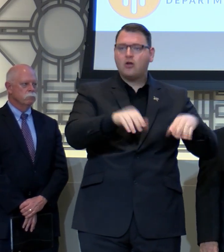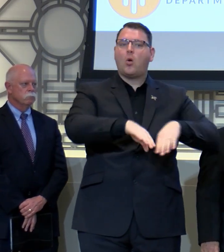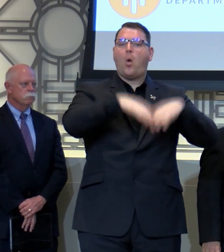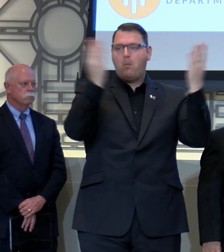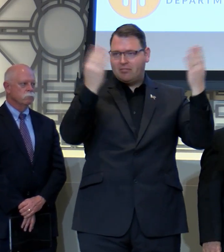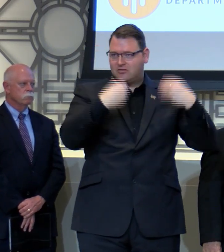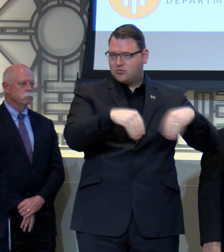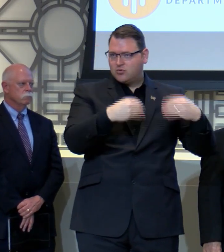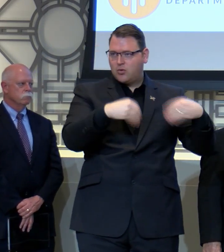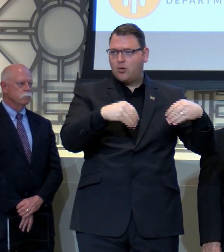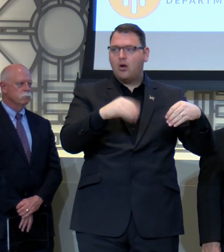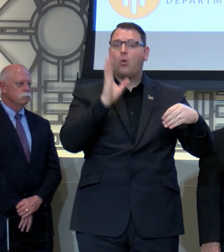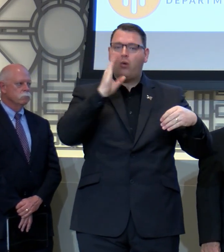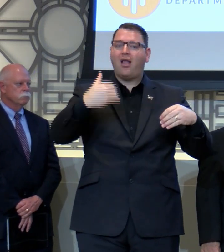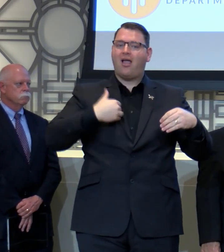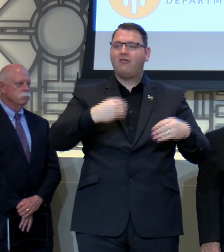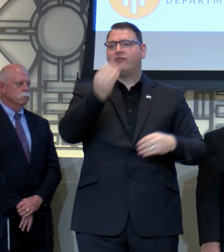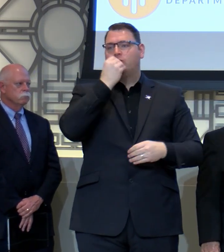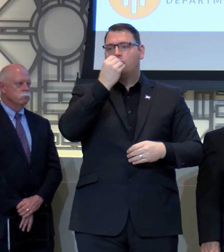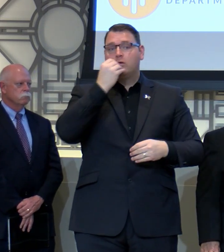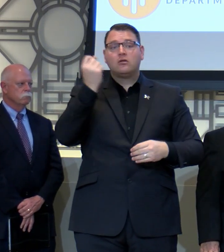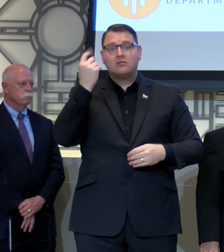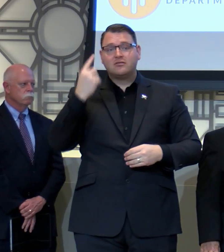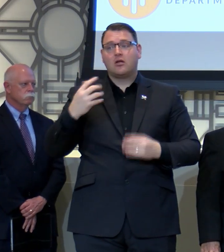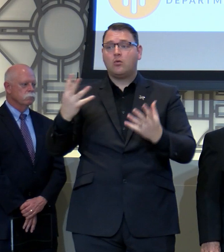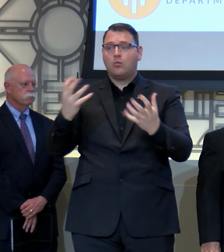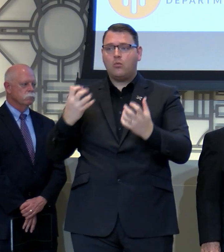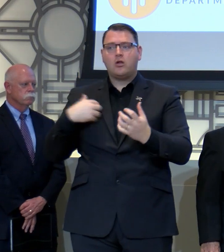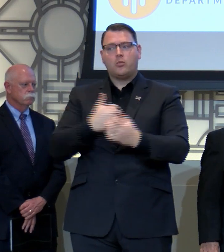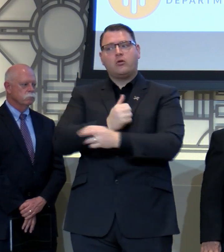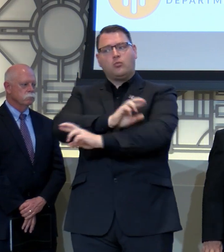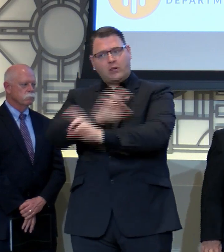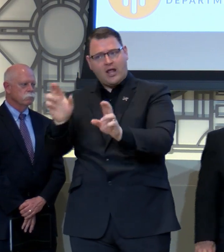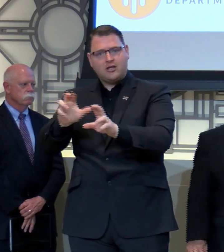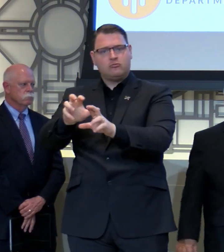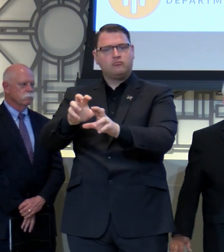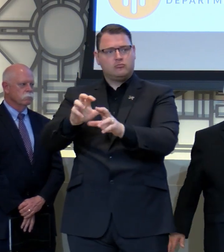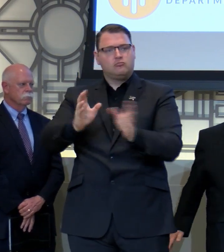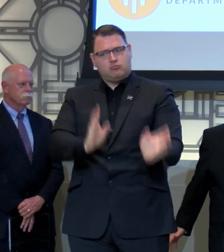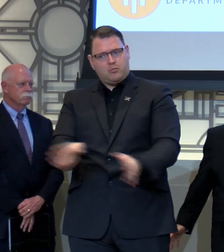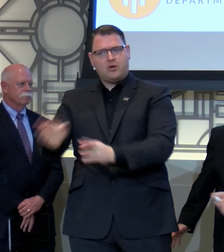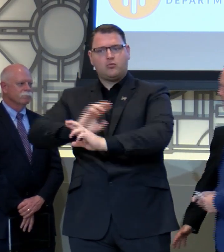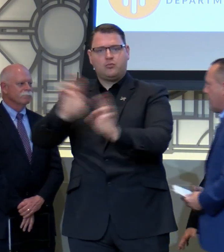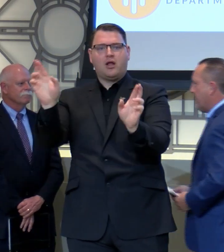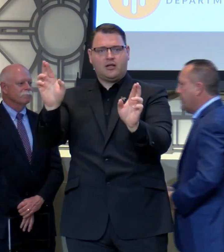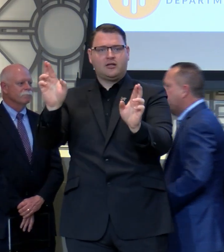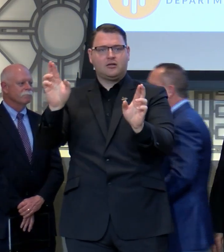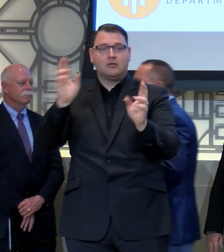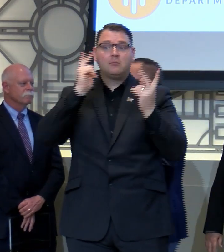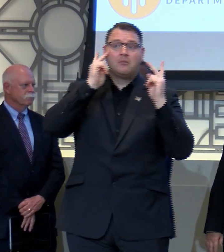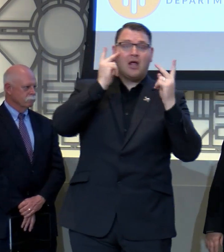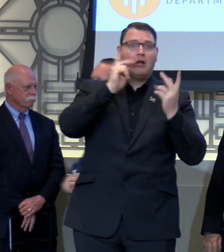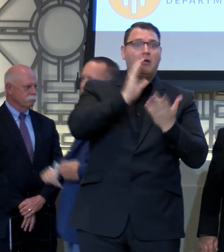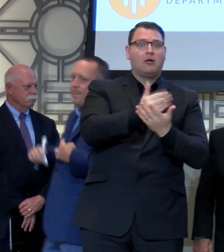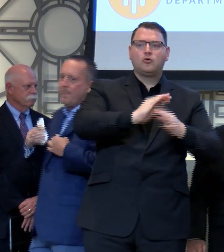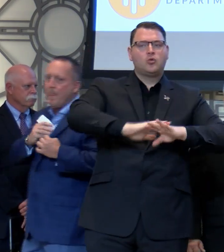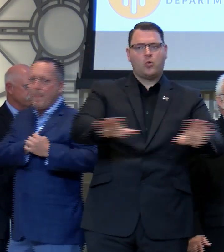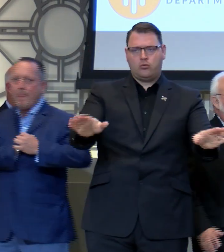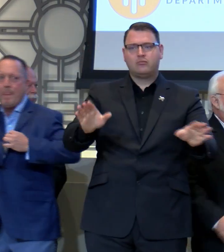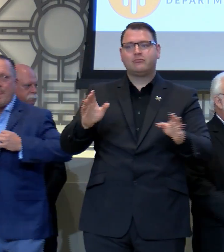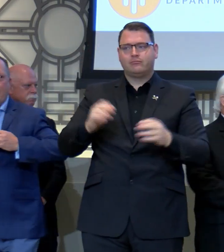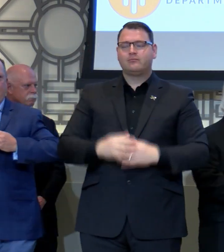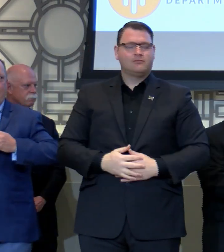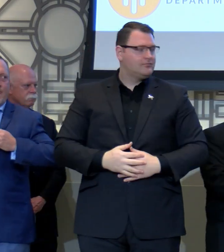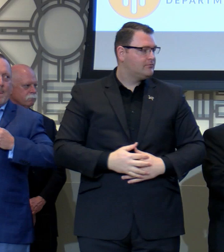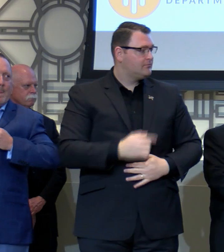we err on the side of preparedness versus panic. Thank you. Thanks, Mayor. Thanks, Joe. The supplies will be there and the jobs